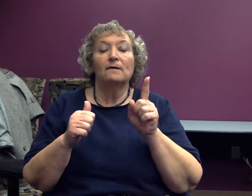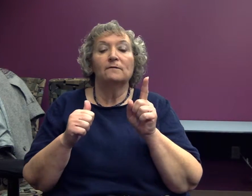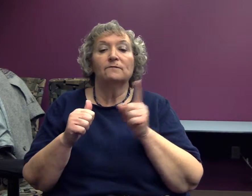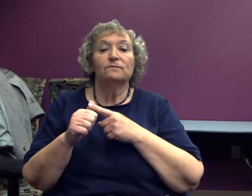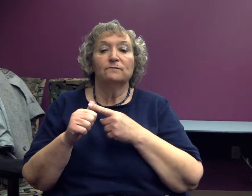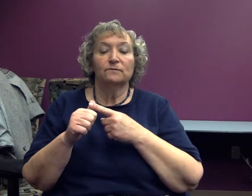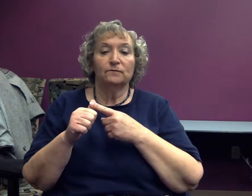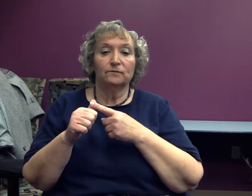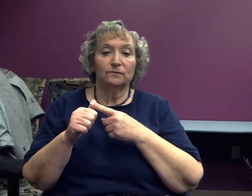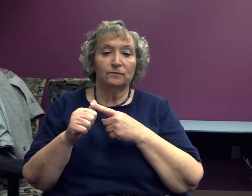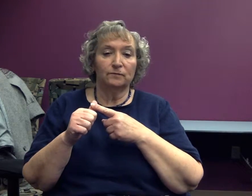Evaporation.